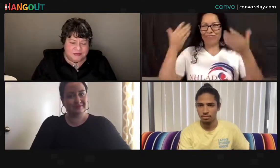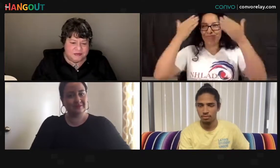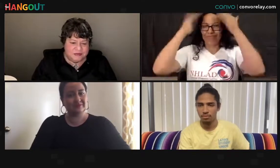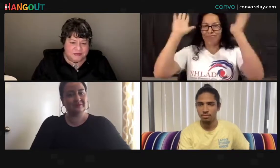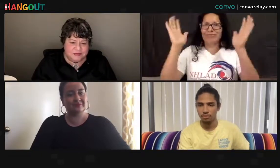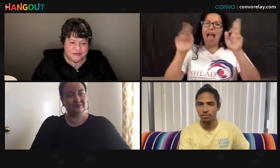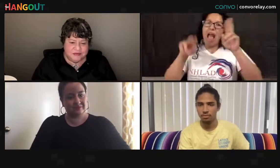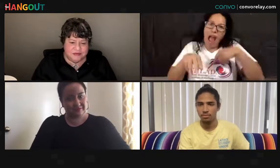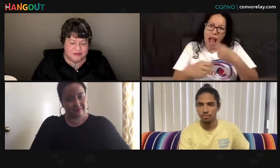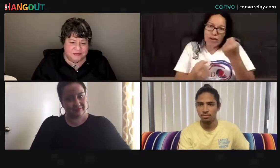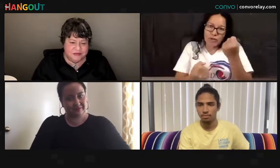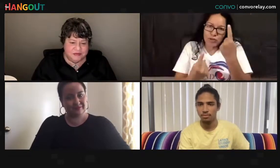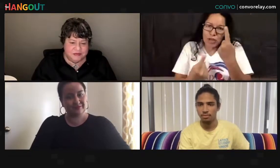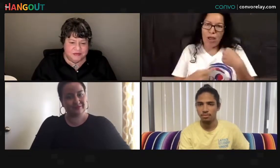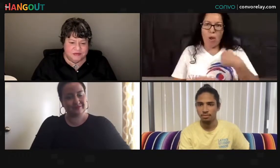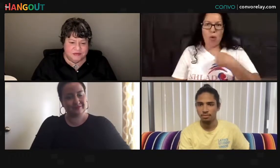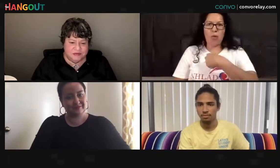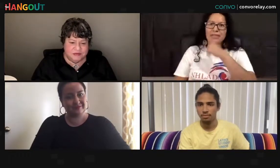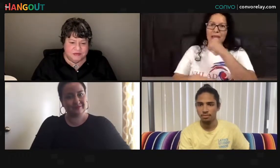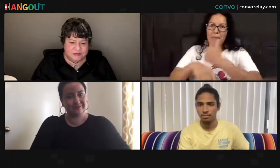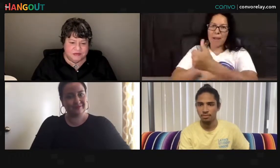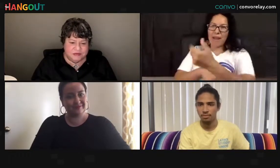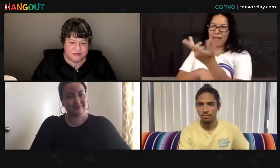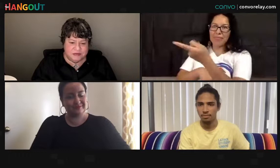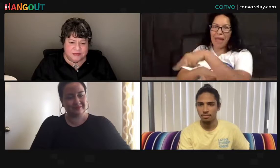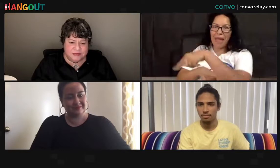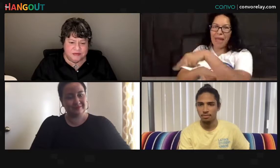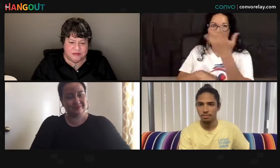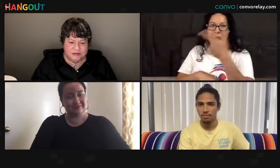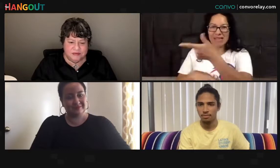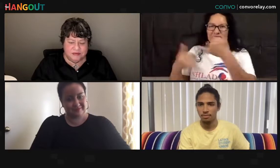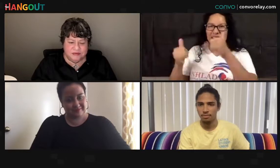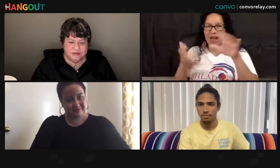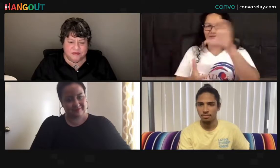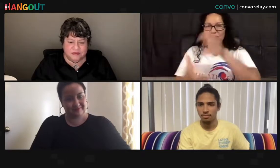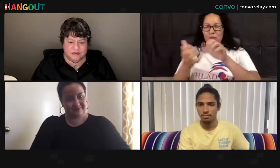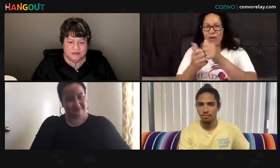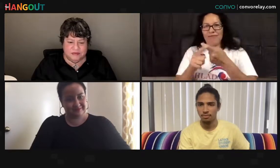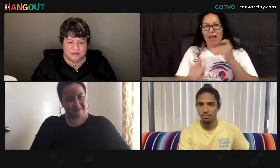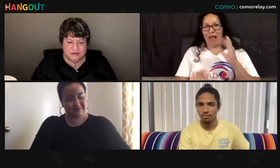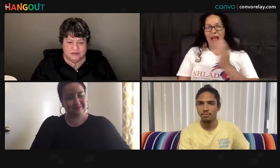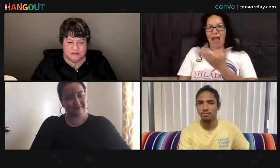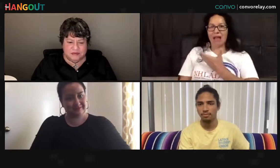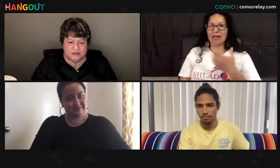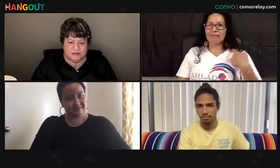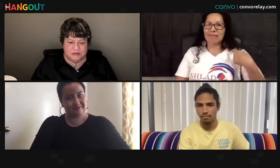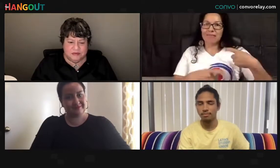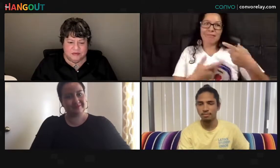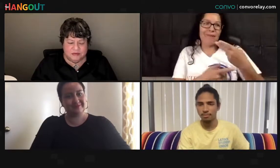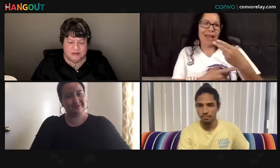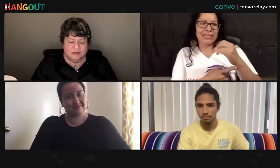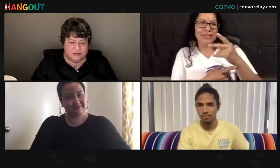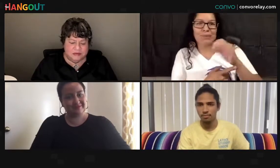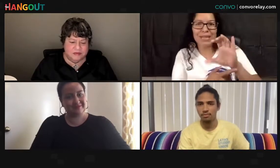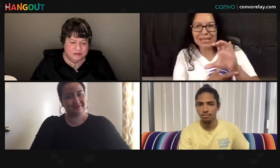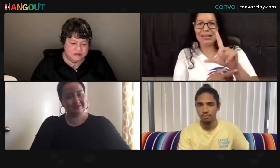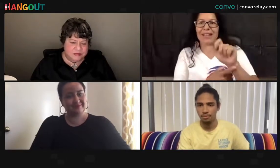has asked what is the preferred word choice that we have. And I don't put blame on them because they're still probably just as confused